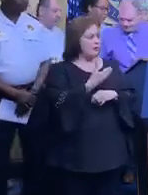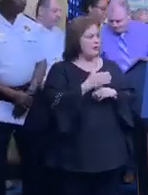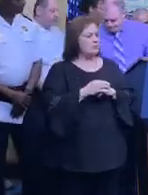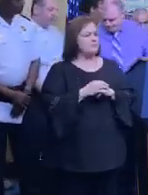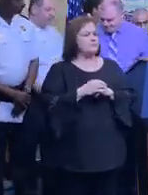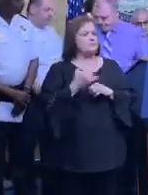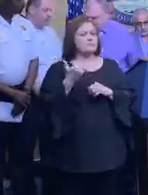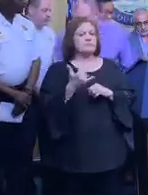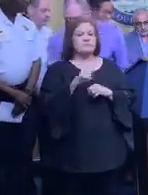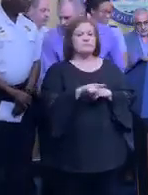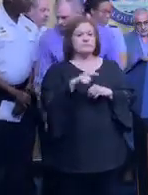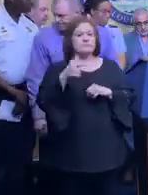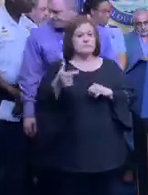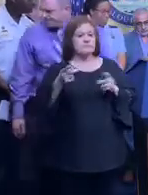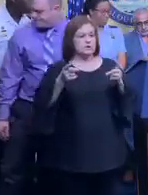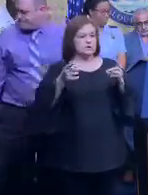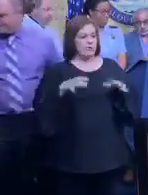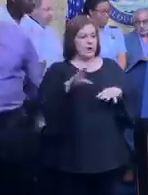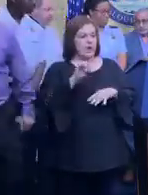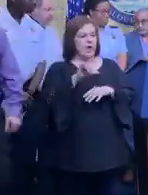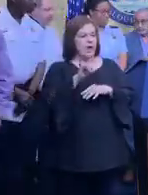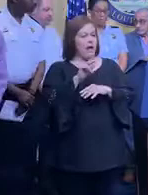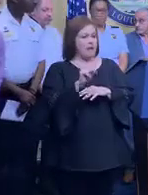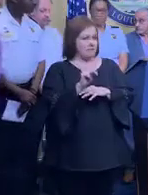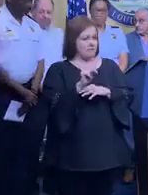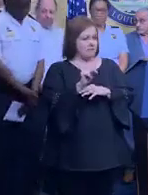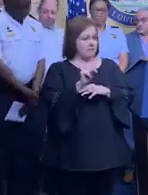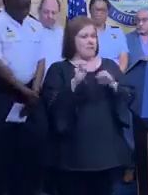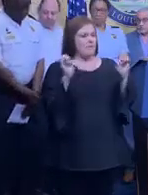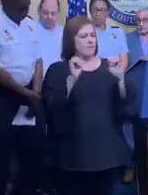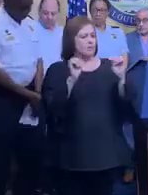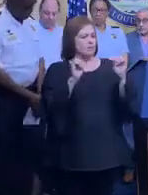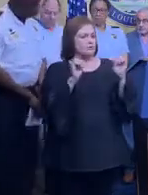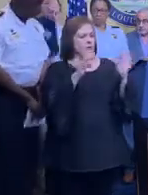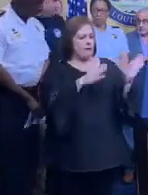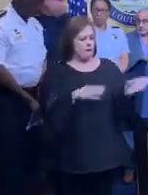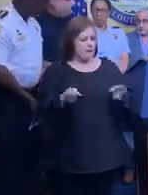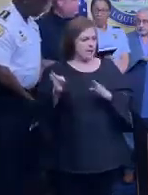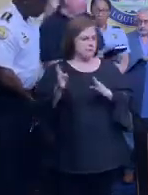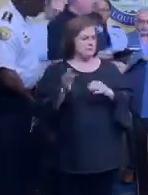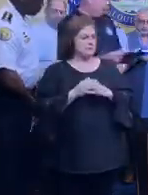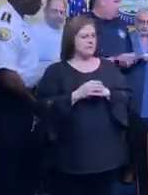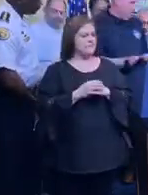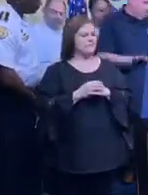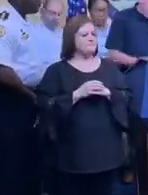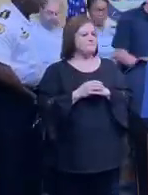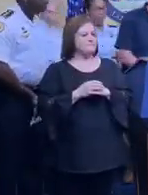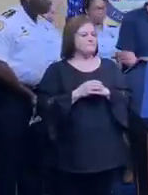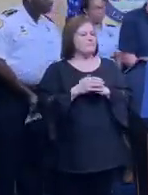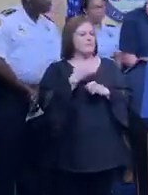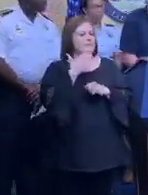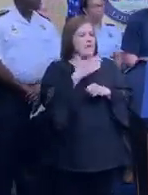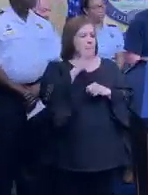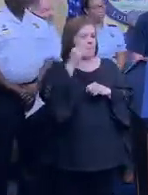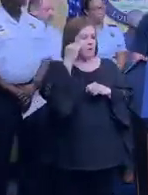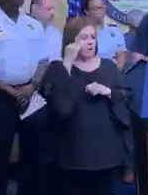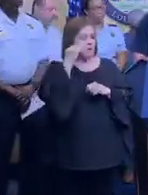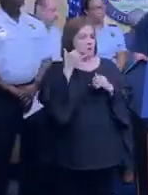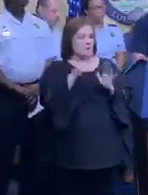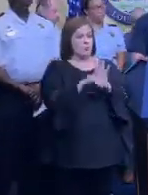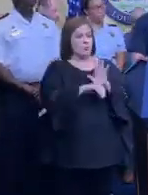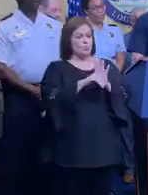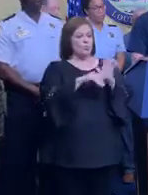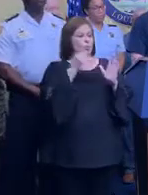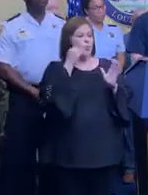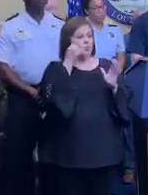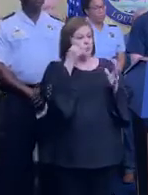much. We'll now go to Director Colin Honor of Emergency Preparedness. Colin? Thank you, Mayor. New Orleans Office